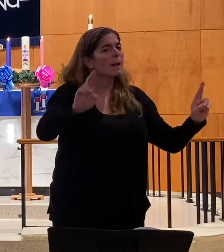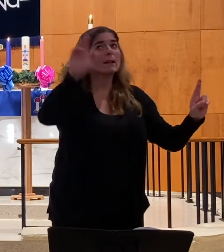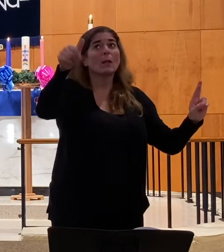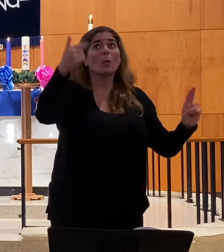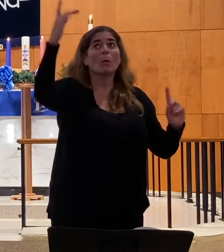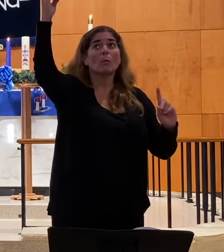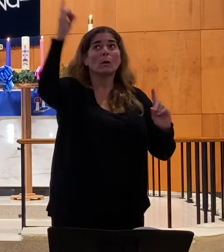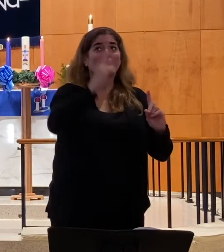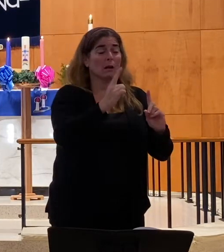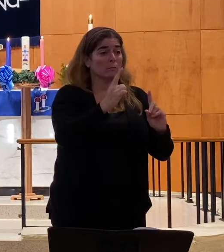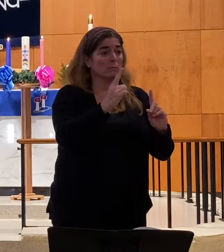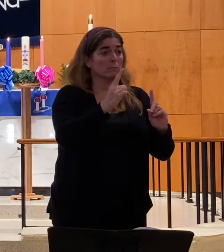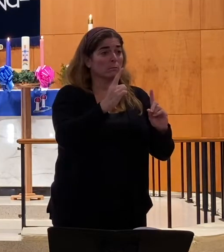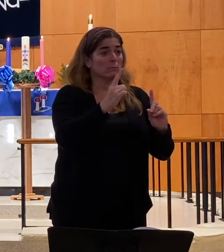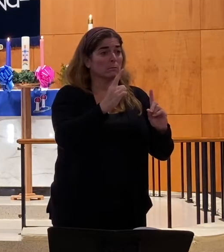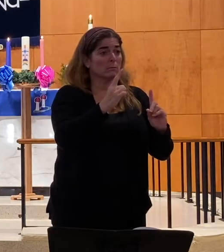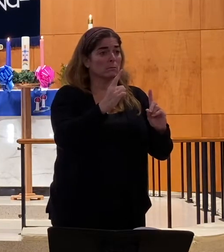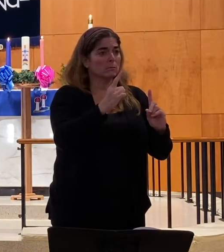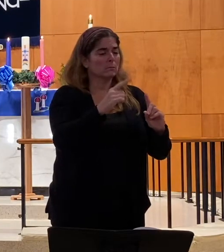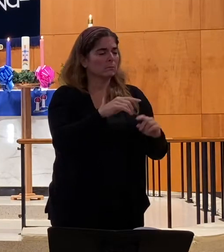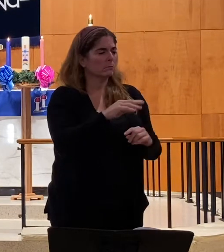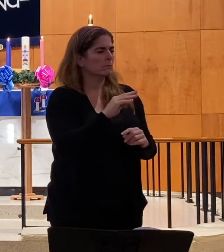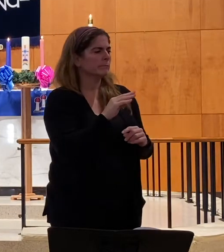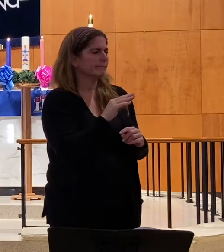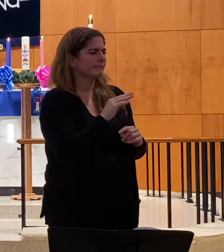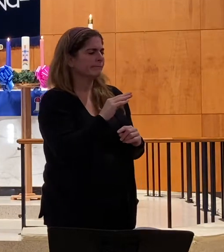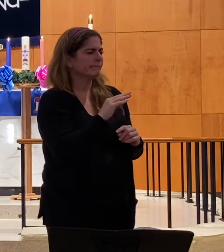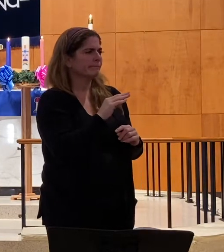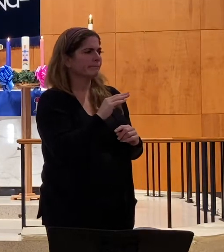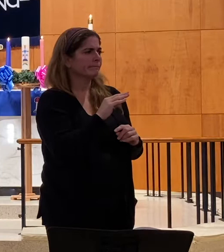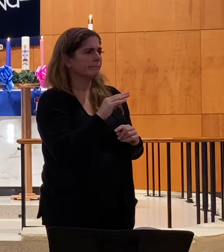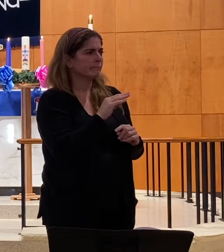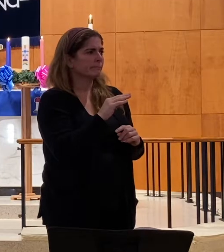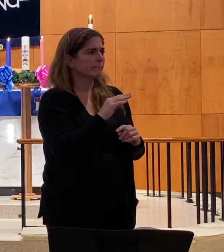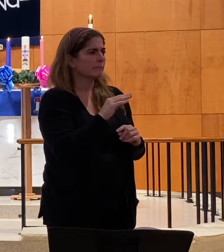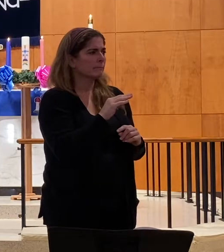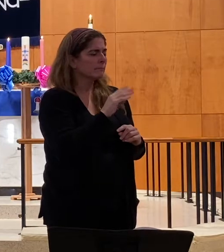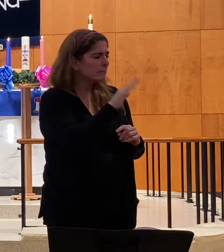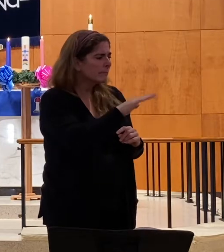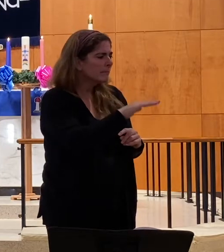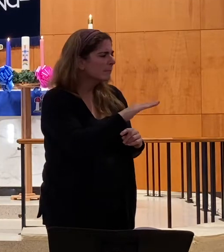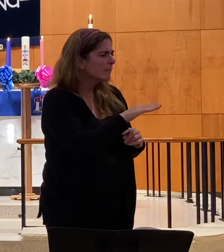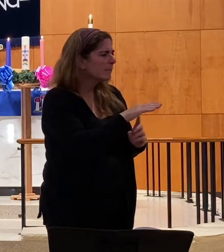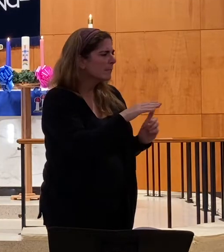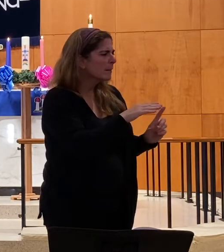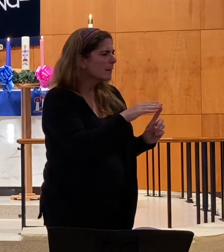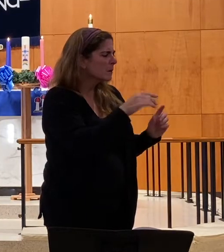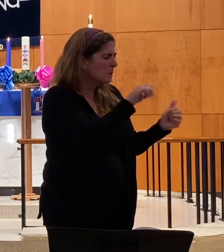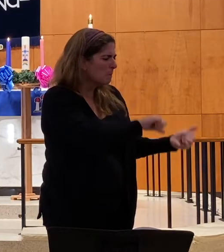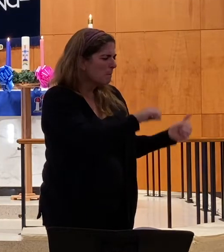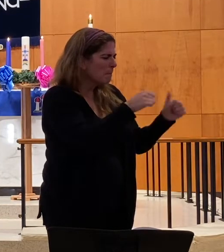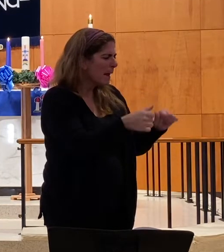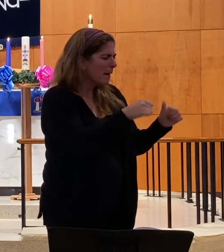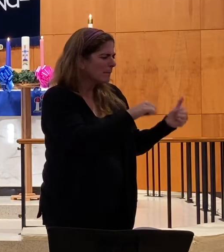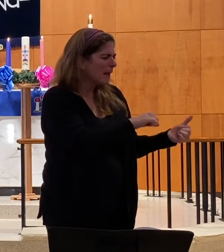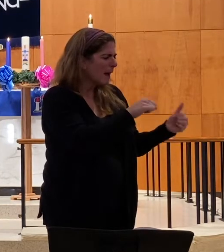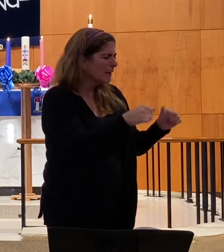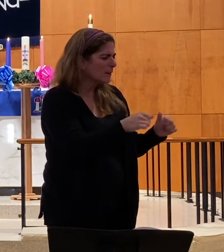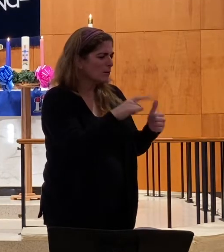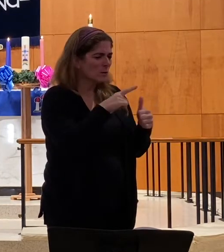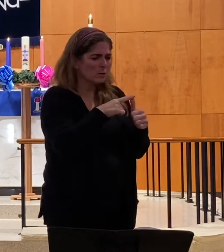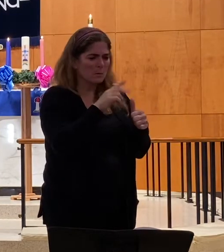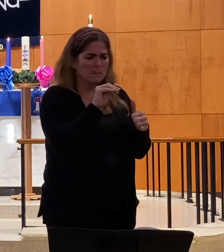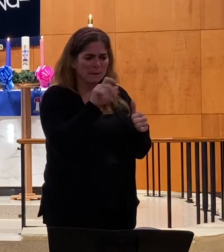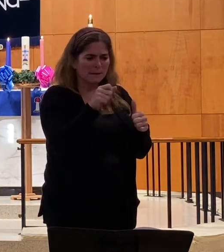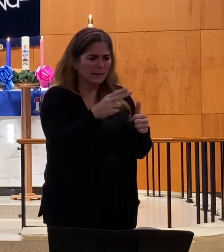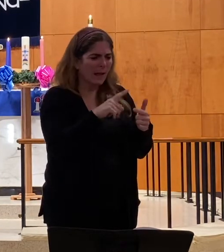Isaiah said." Now they had been sent from the Pharisees. They asked him, "Why then are you baptizing if you are neither the